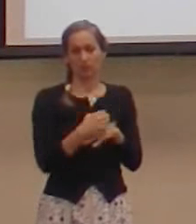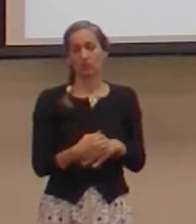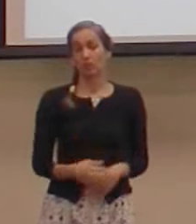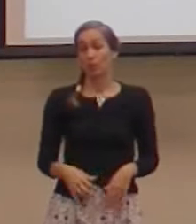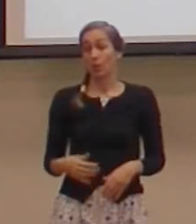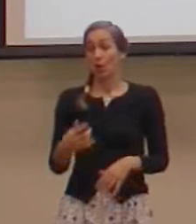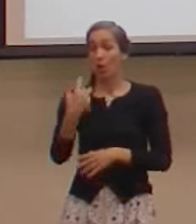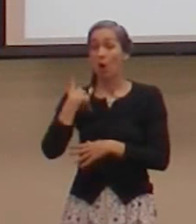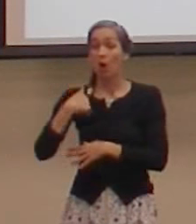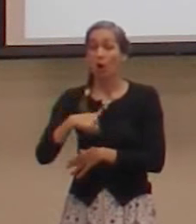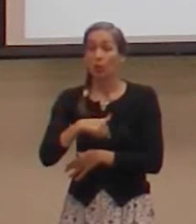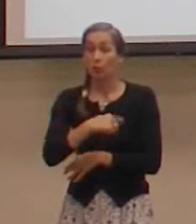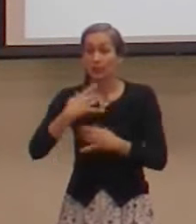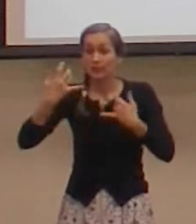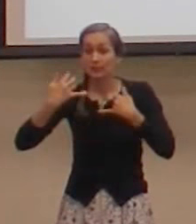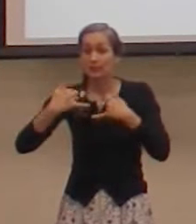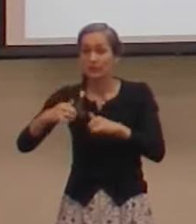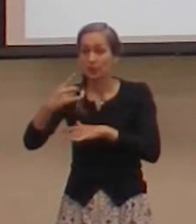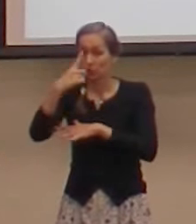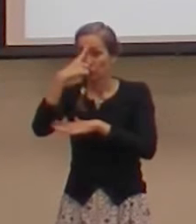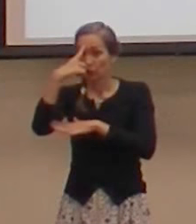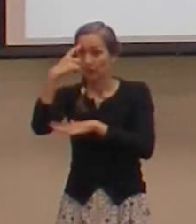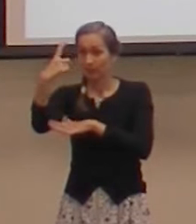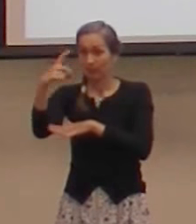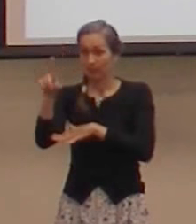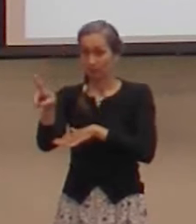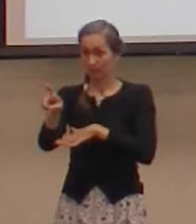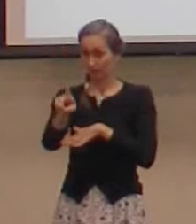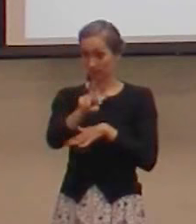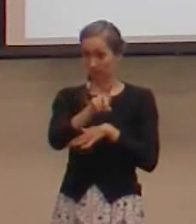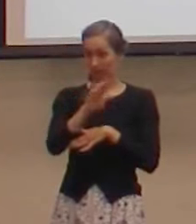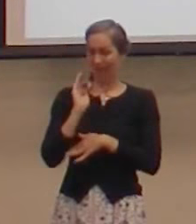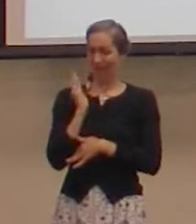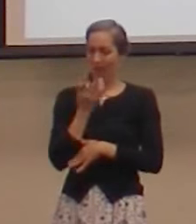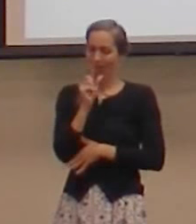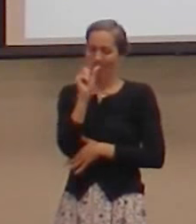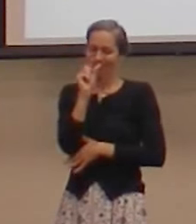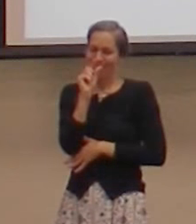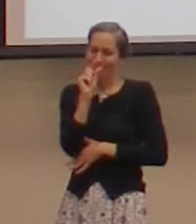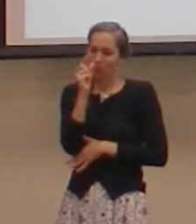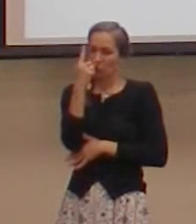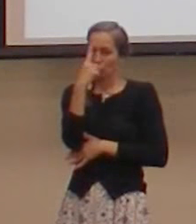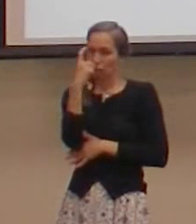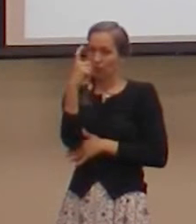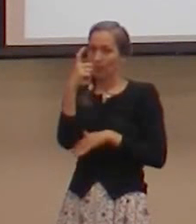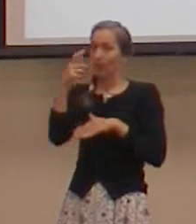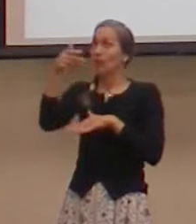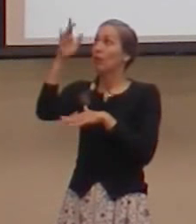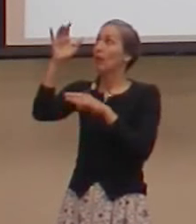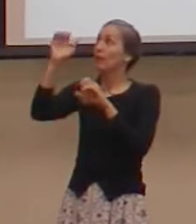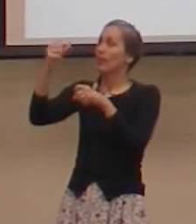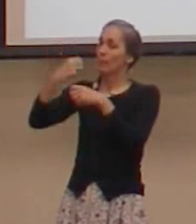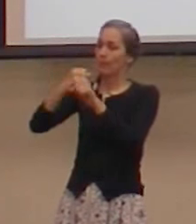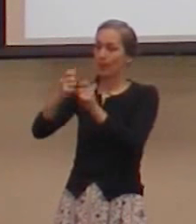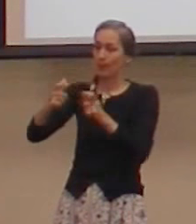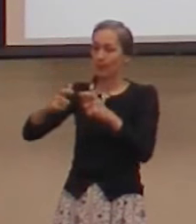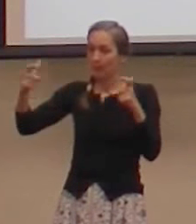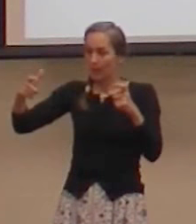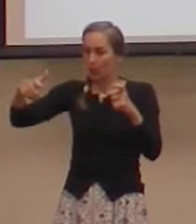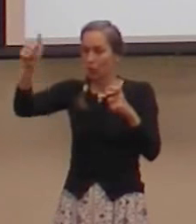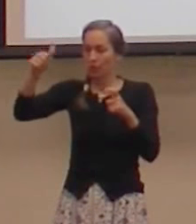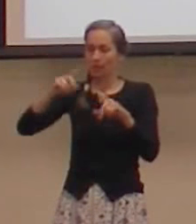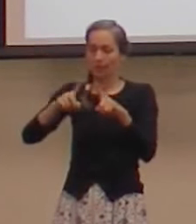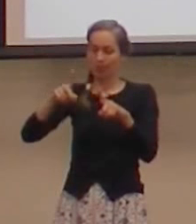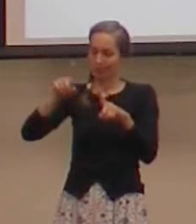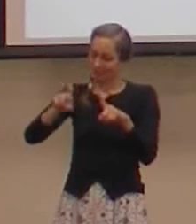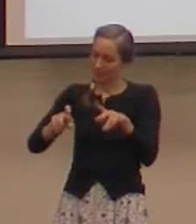dreaming? Because even the littlest dream that we have, God can make that bigger, but we have to be doing it in faith